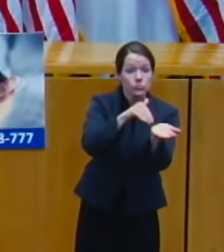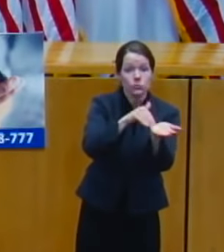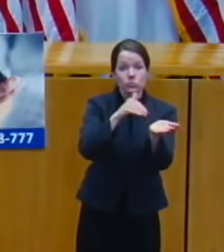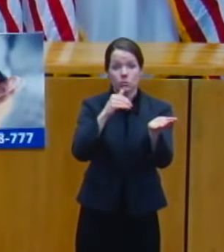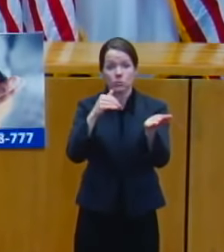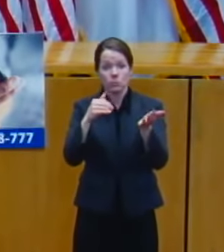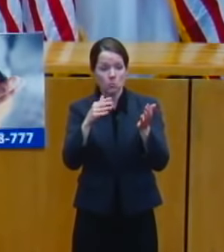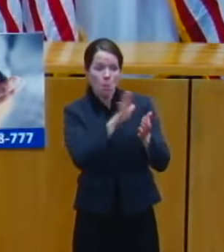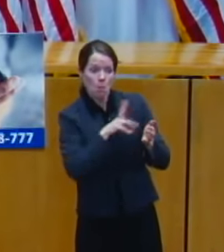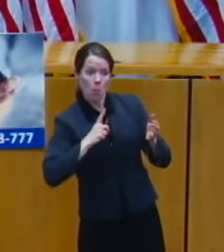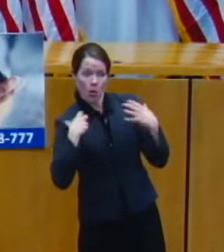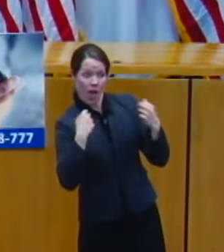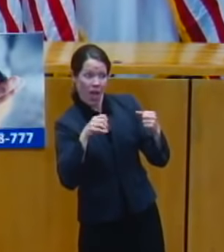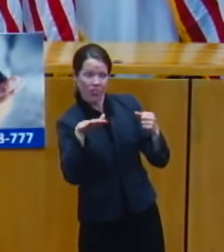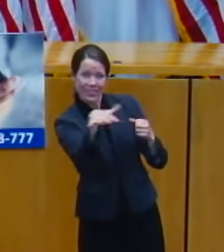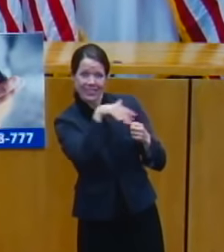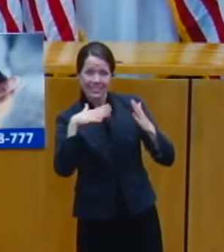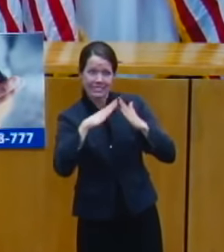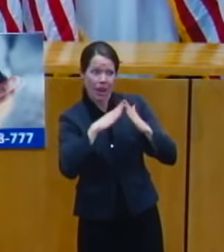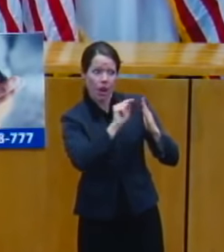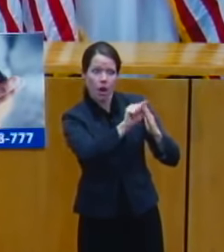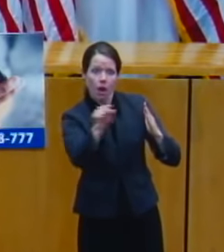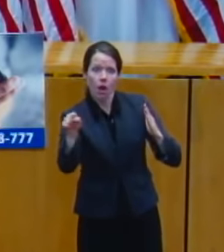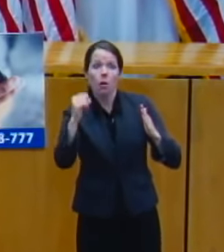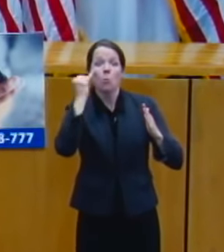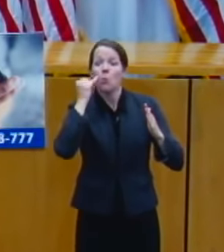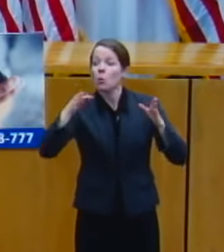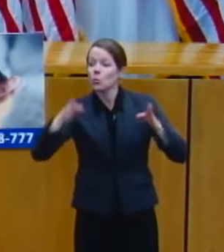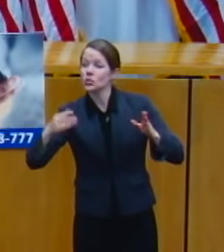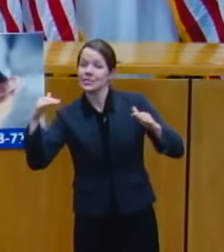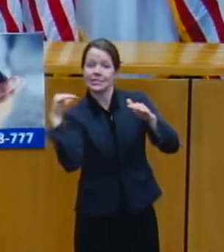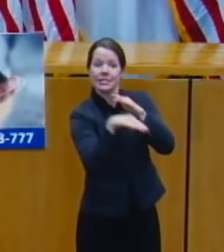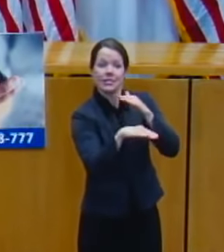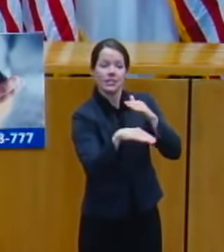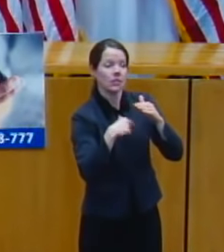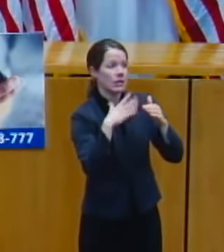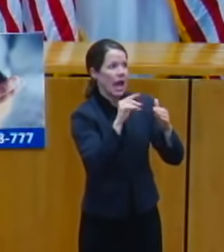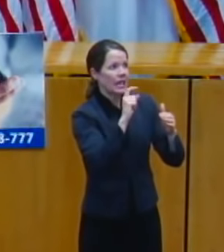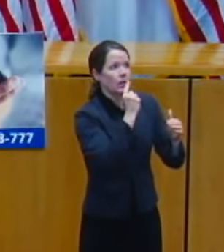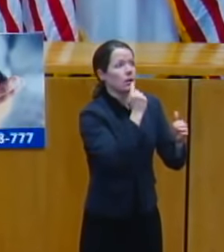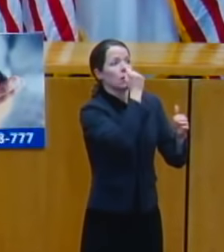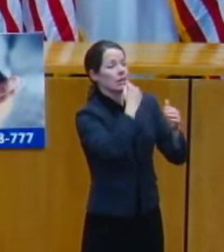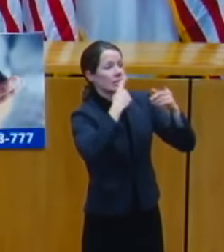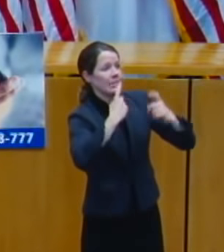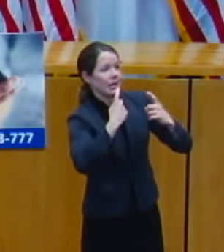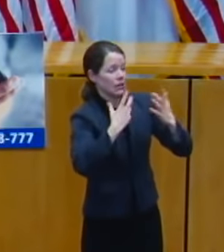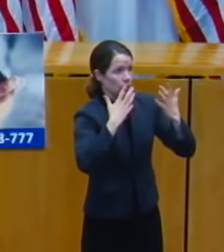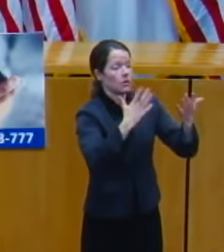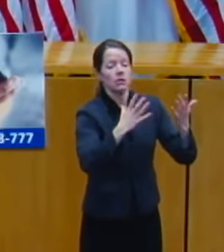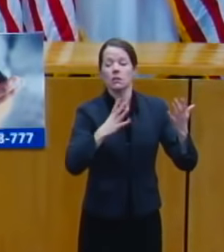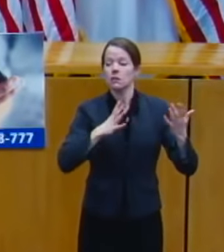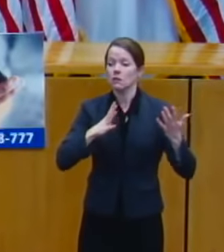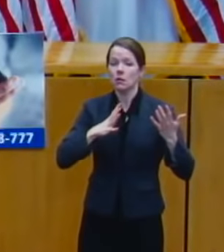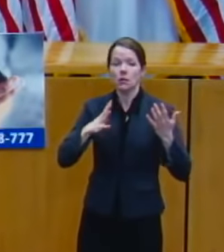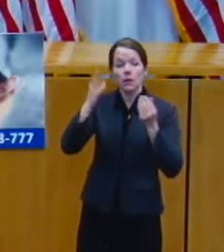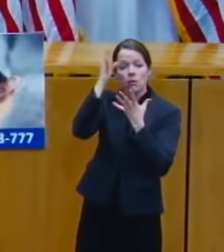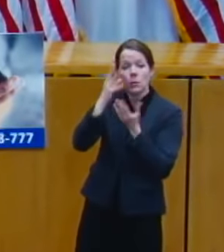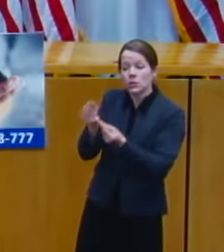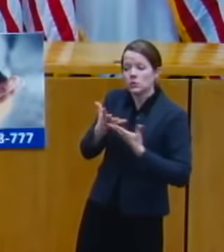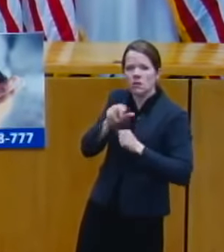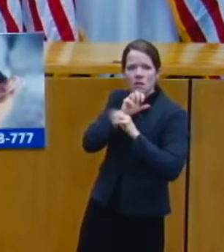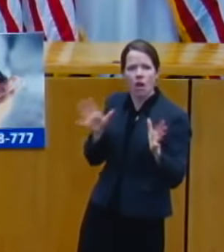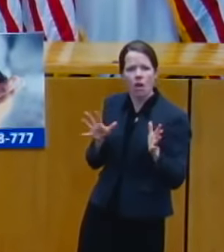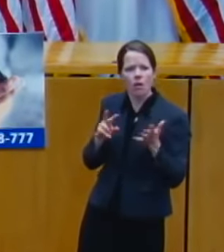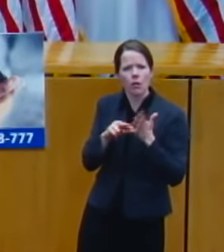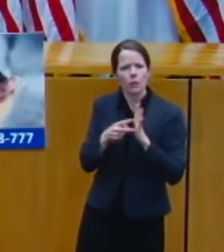local boards of health, and may or may not reflect self-reporting by individuals. If no information is provided by any reporter